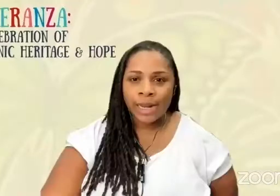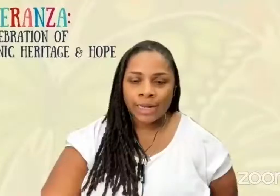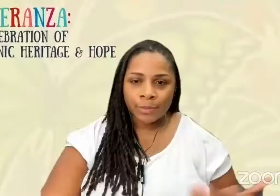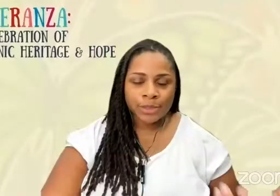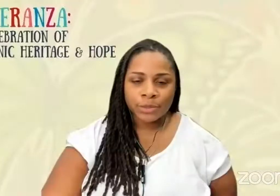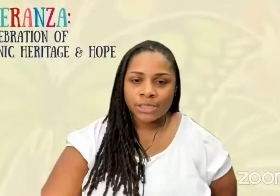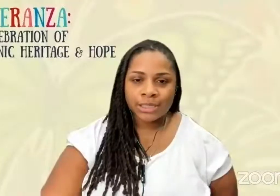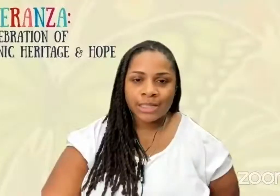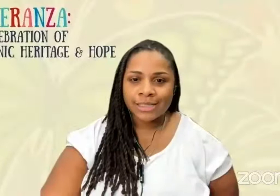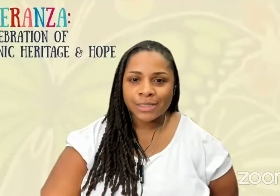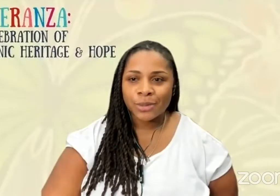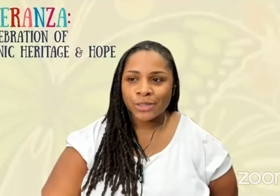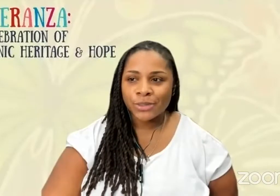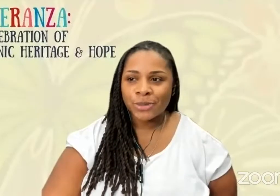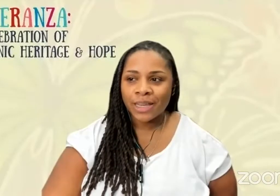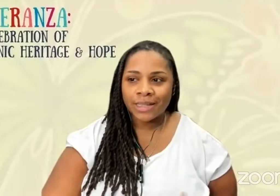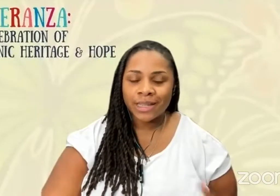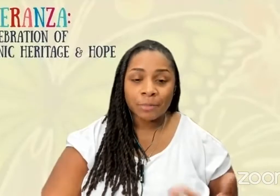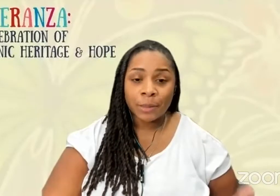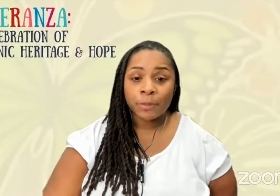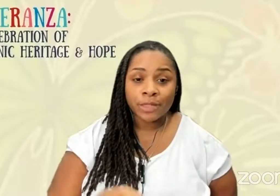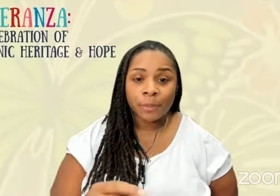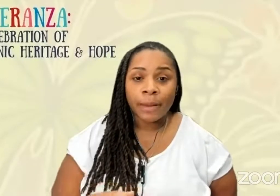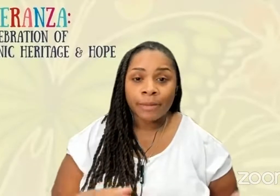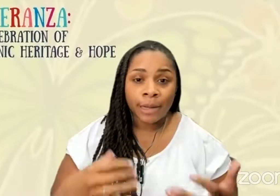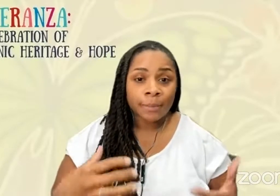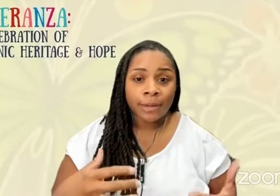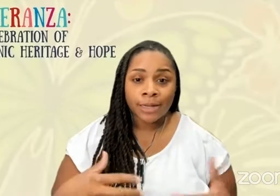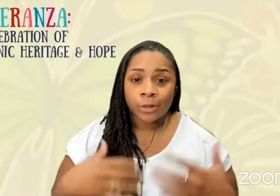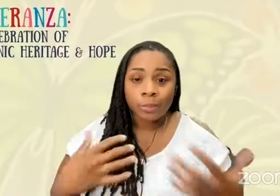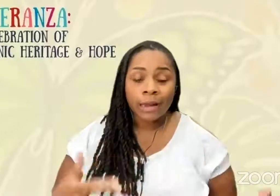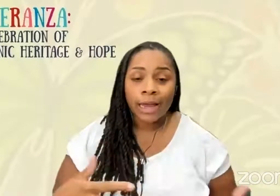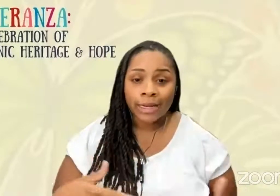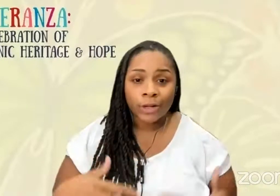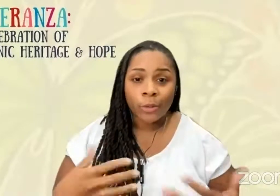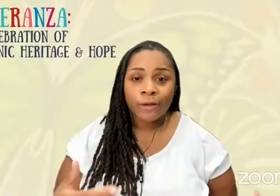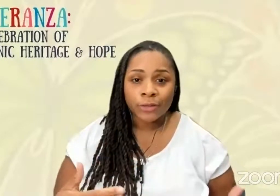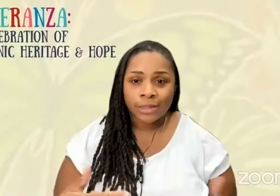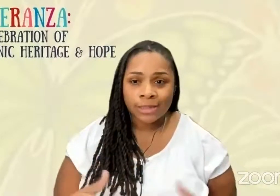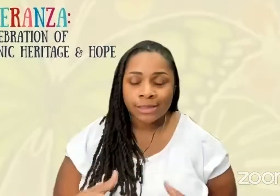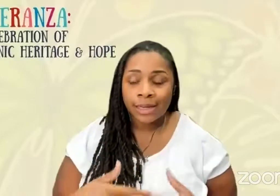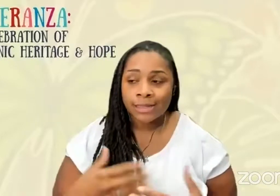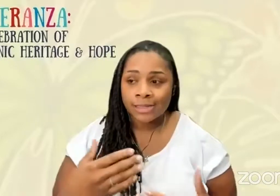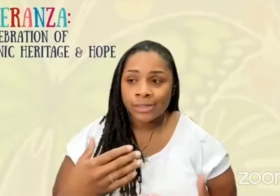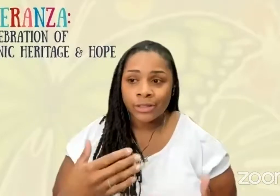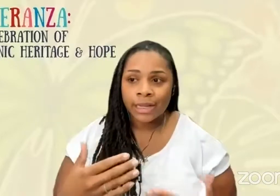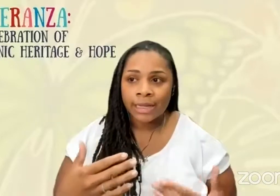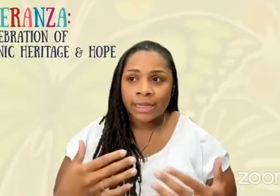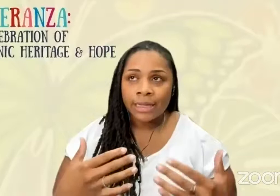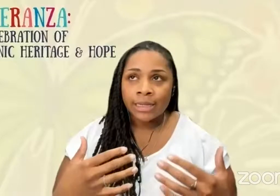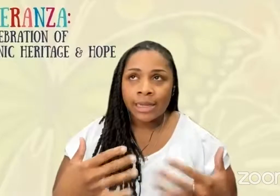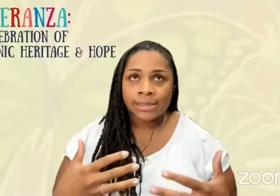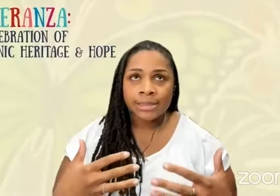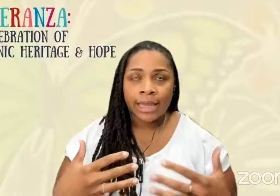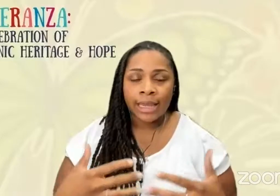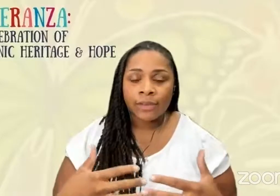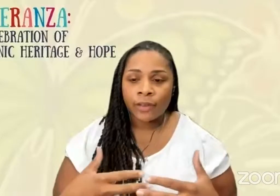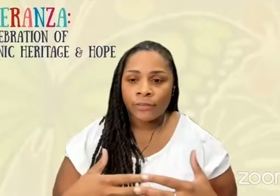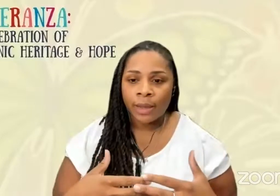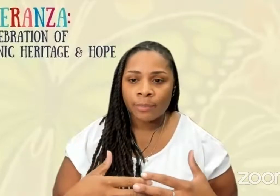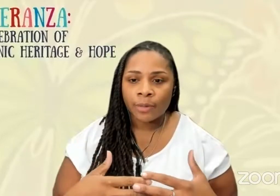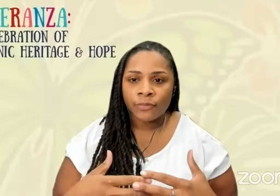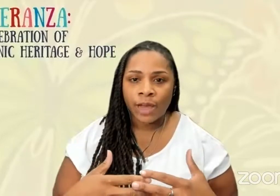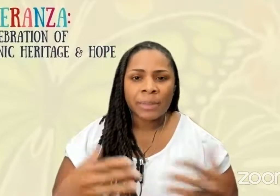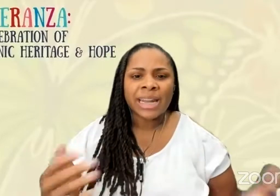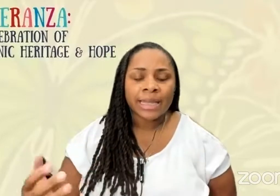Thank you. And I was mentioning that to someone else too, needing people in the pipeline to apply and go out for things and not to say, hey,